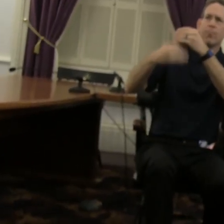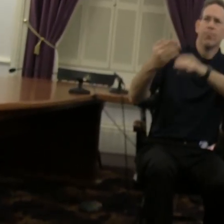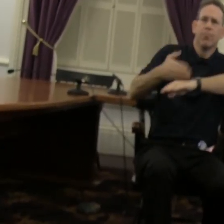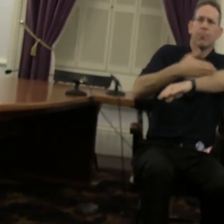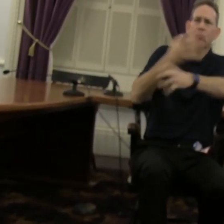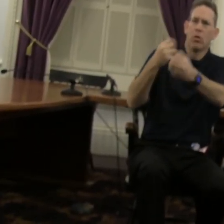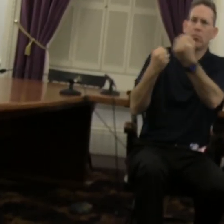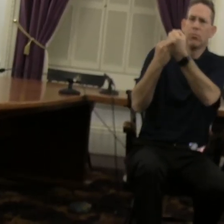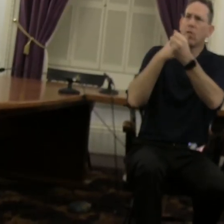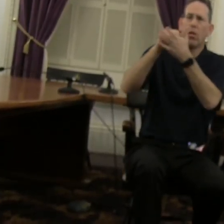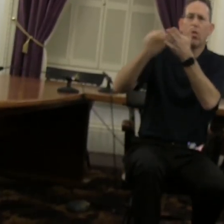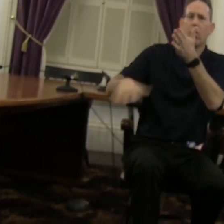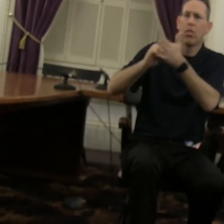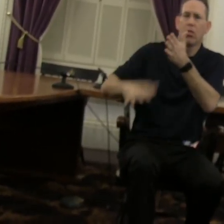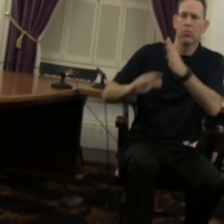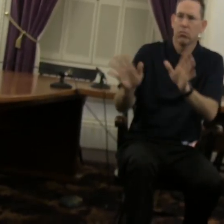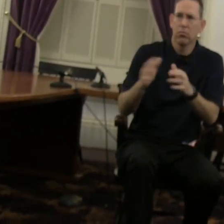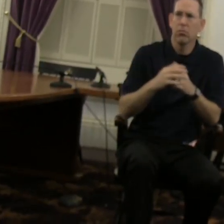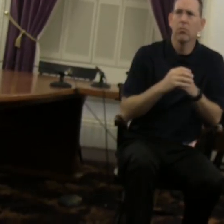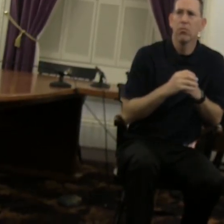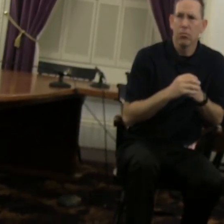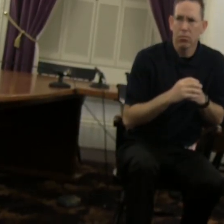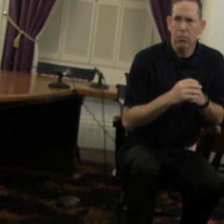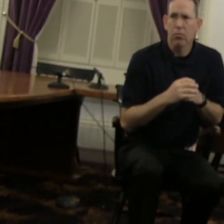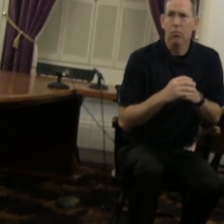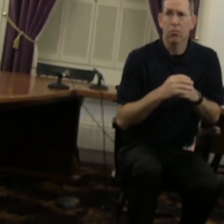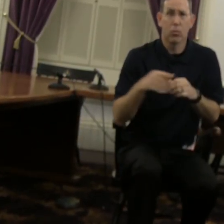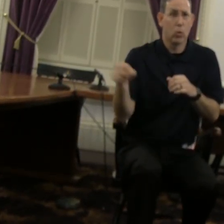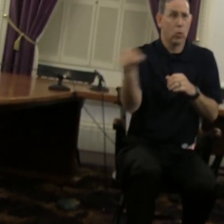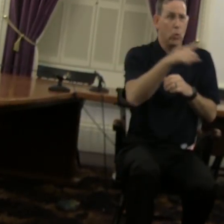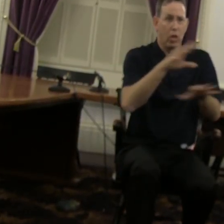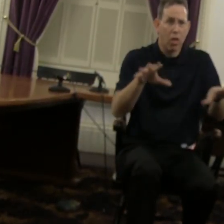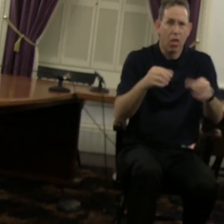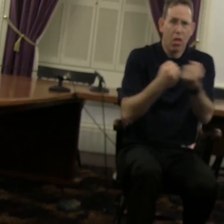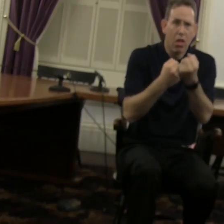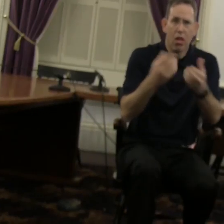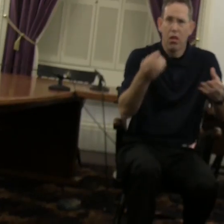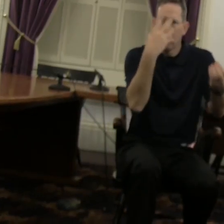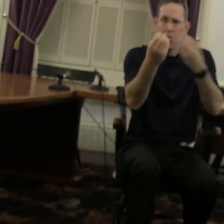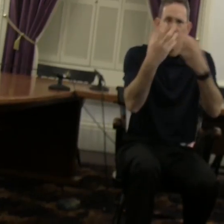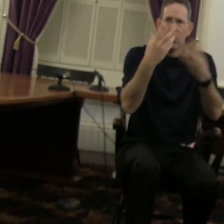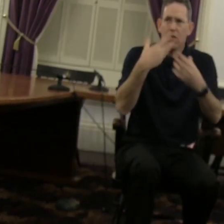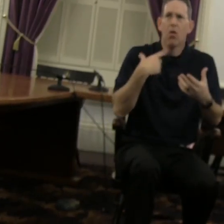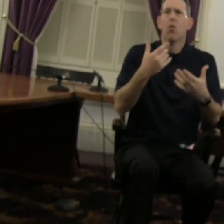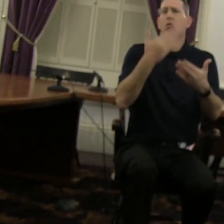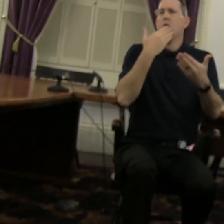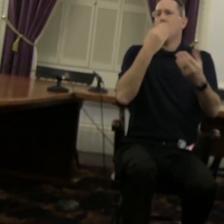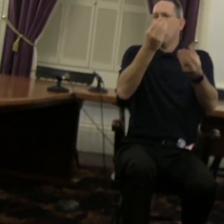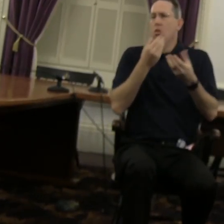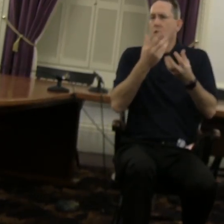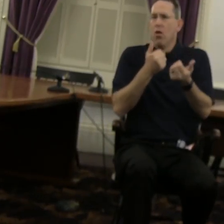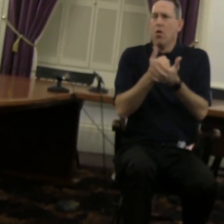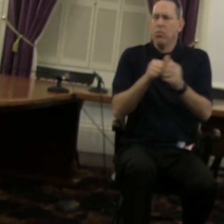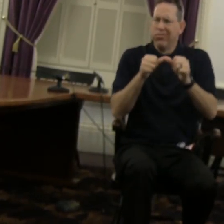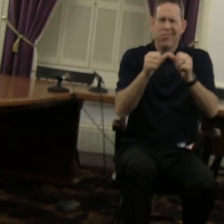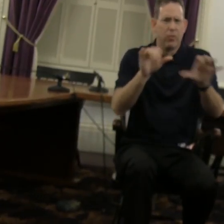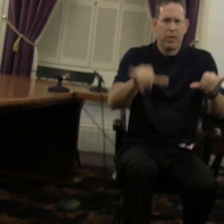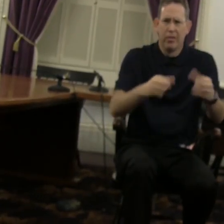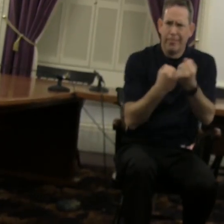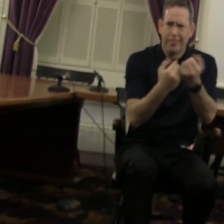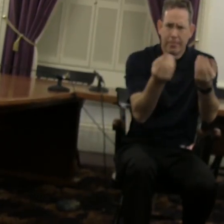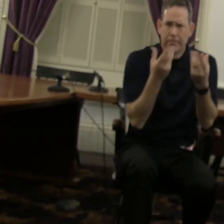that are important to Vermont advocates. Most recently, he's voted no to the ADA notification bill. Congressman